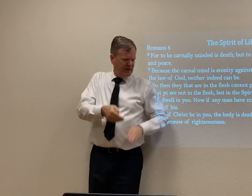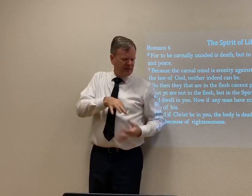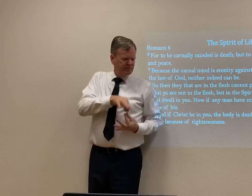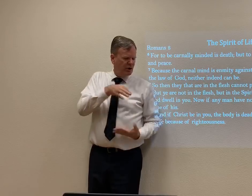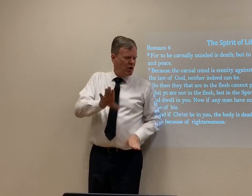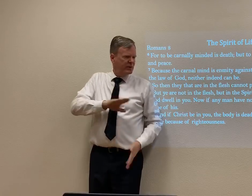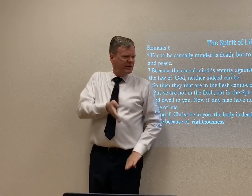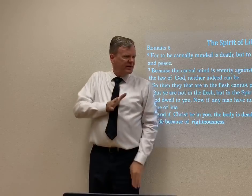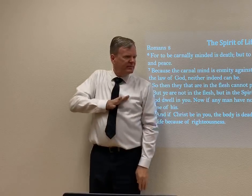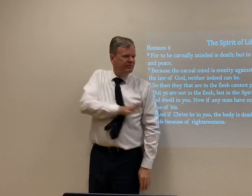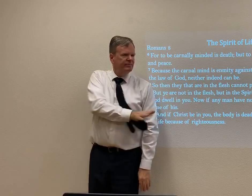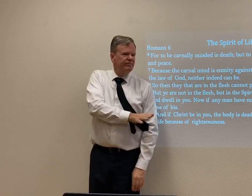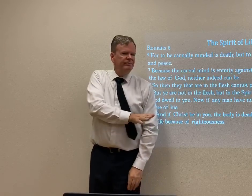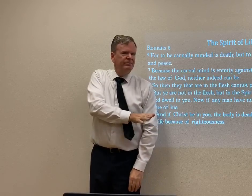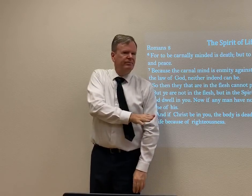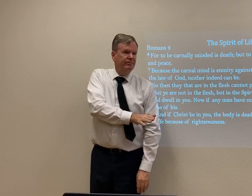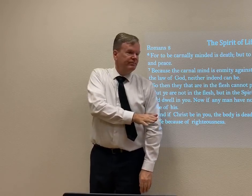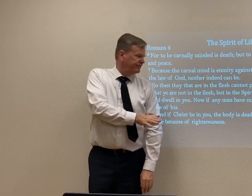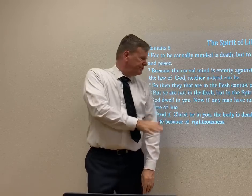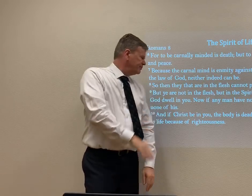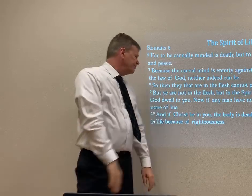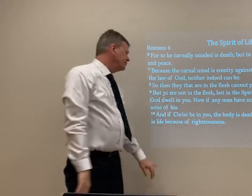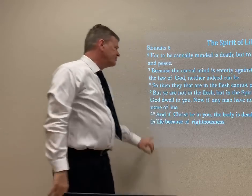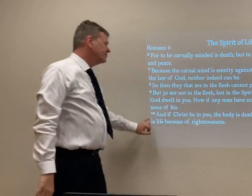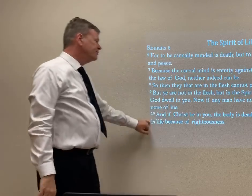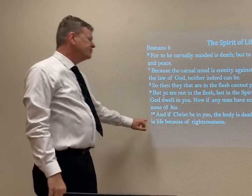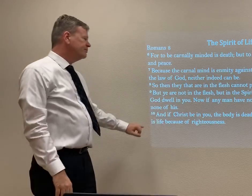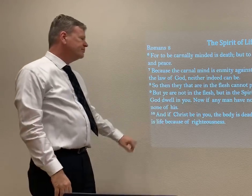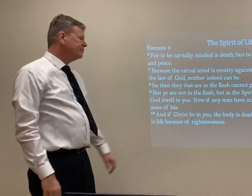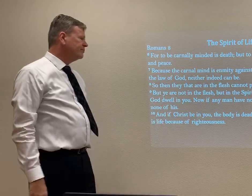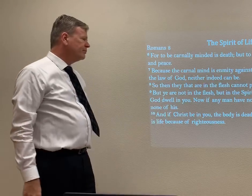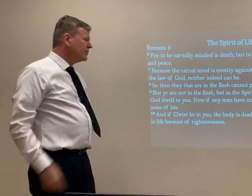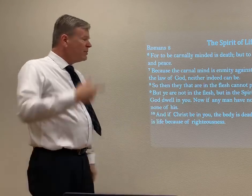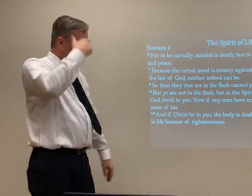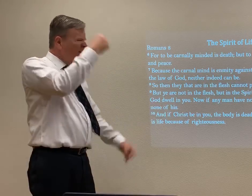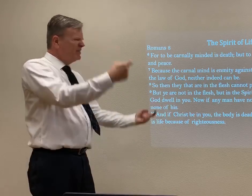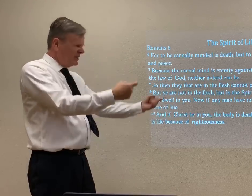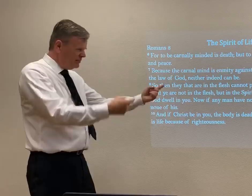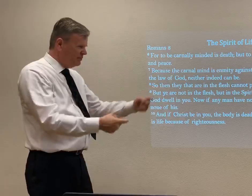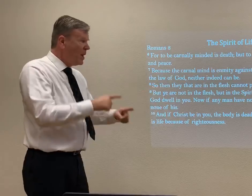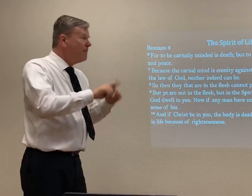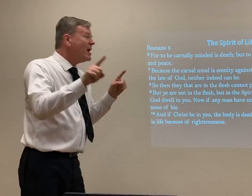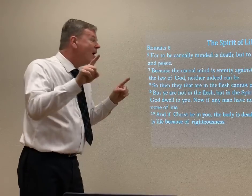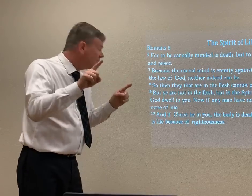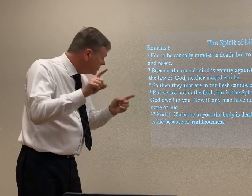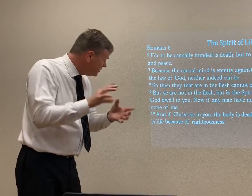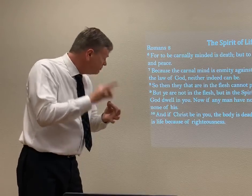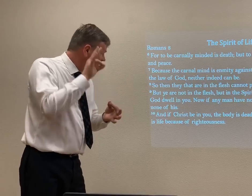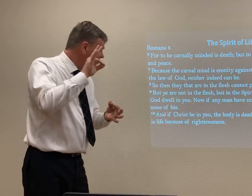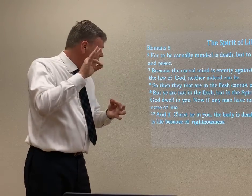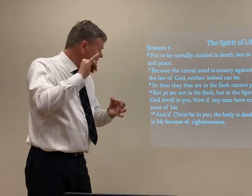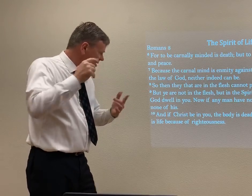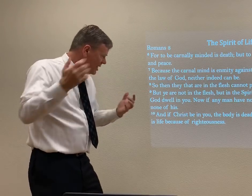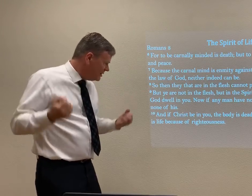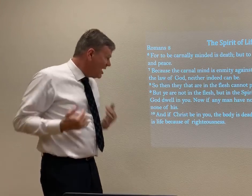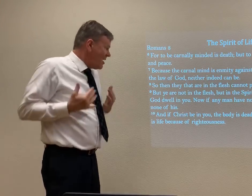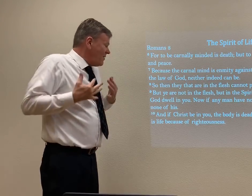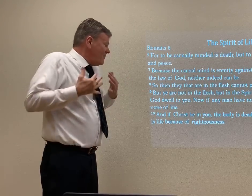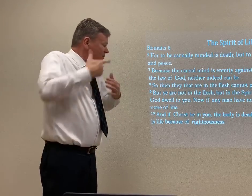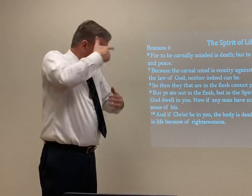Because the desires of this world has died. Okay? And if Christ be in you, the body is dead because of sin, but the Spirit is